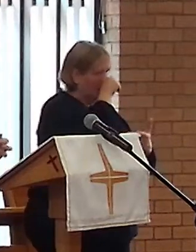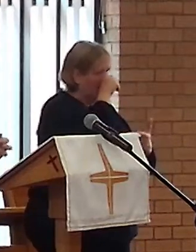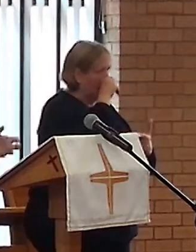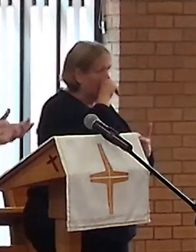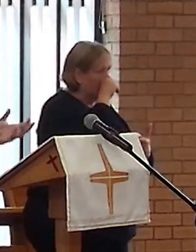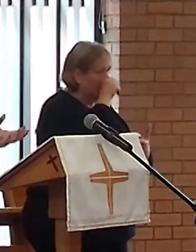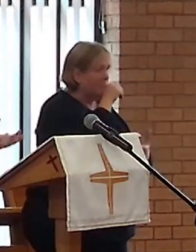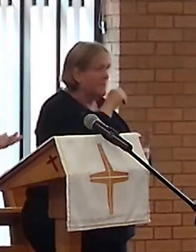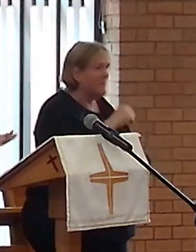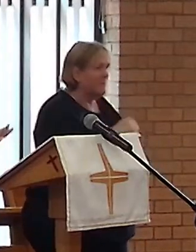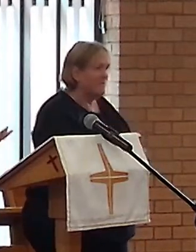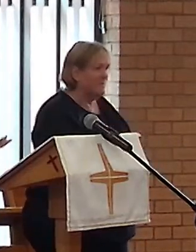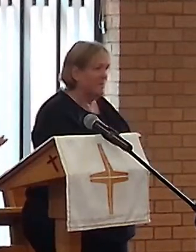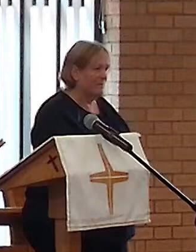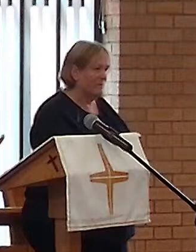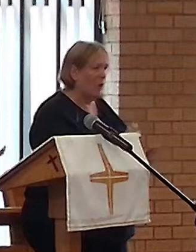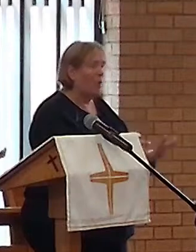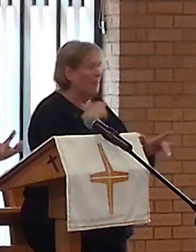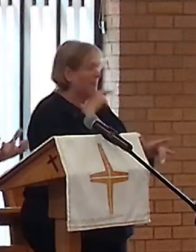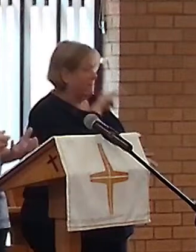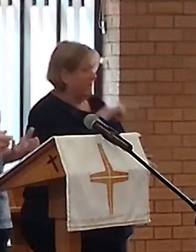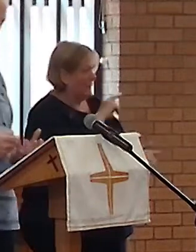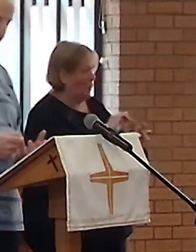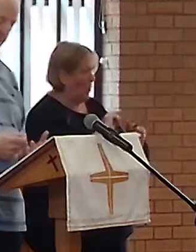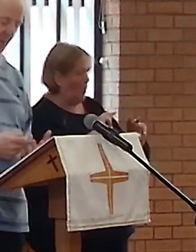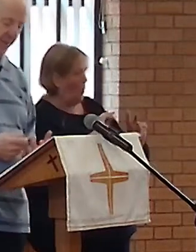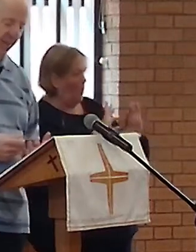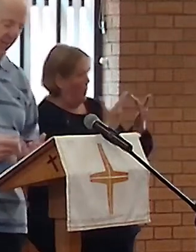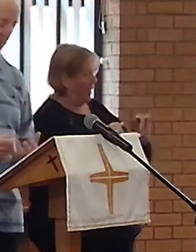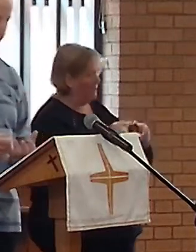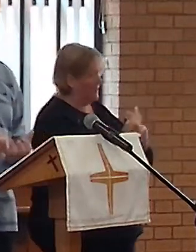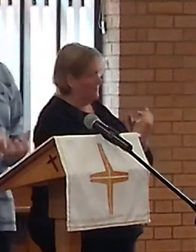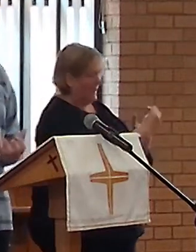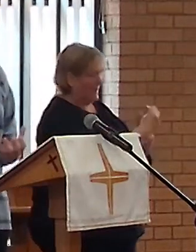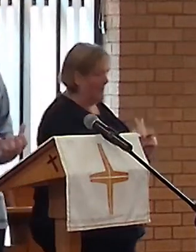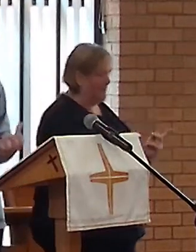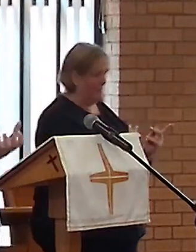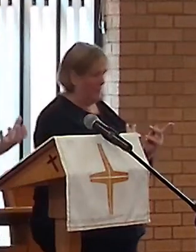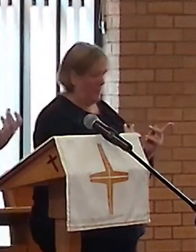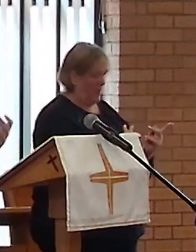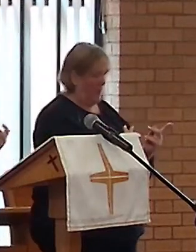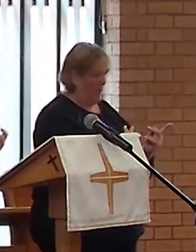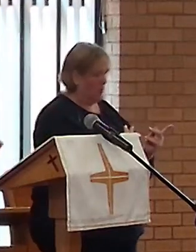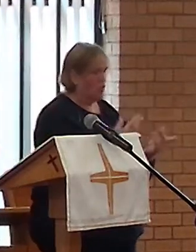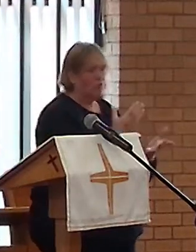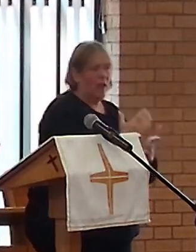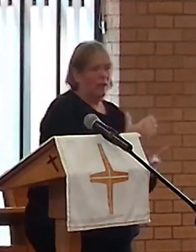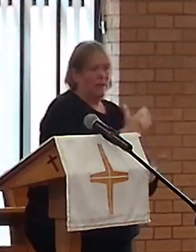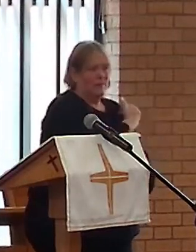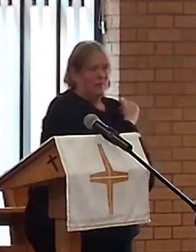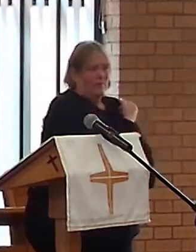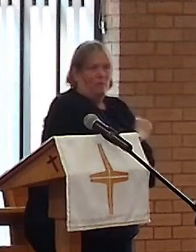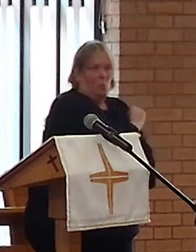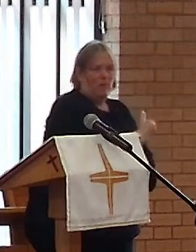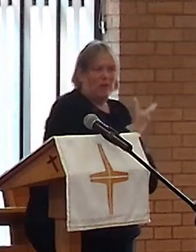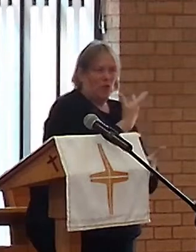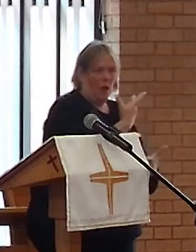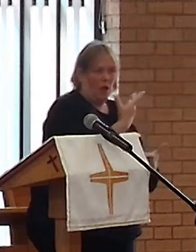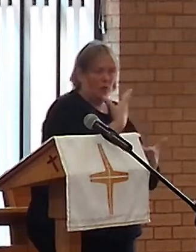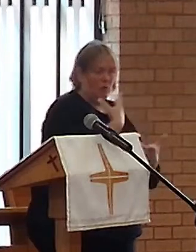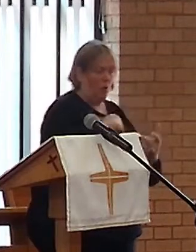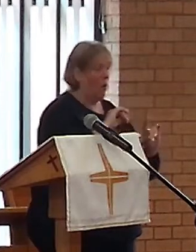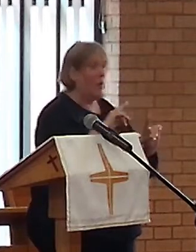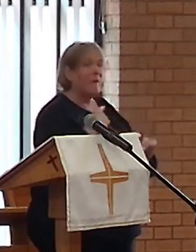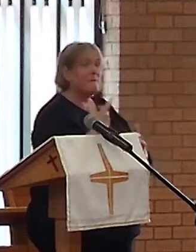We know it, don't we? Whenever we are offended, for example, it's because our self-image has not been worshipped